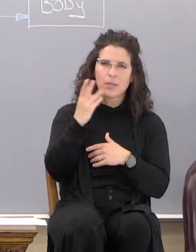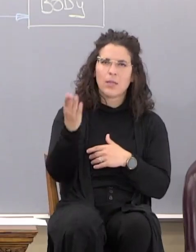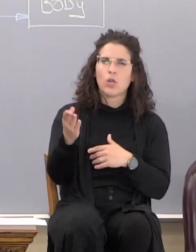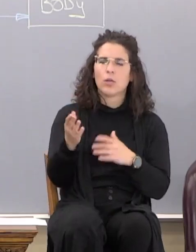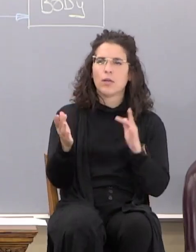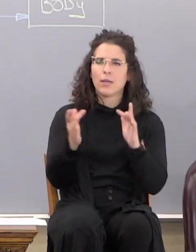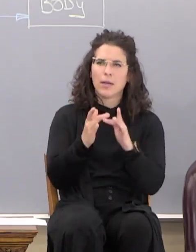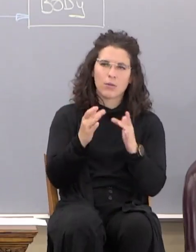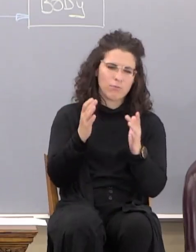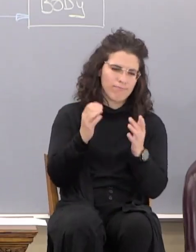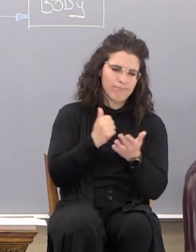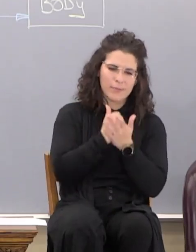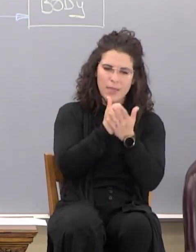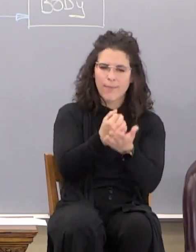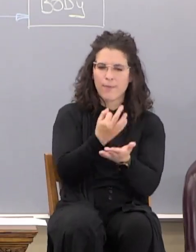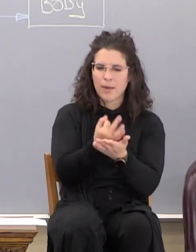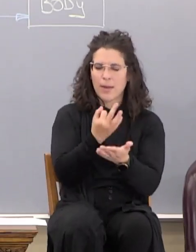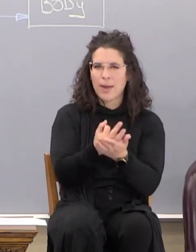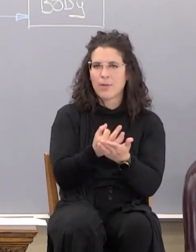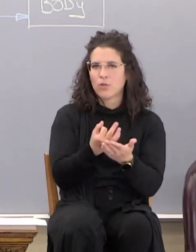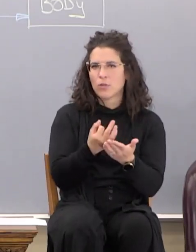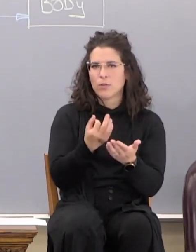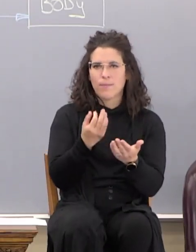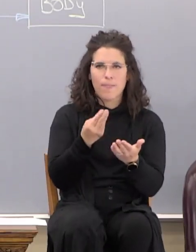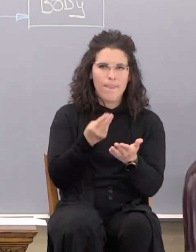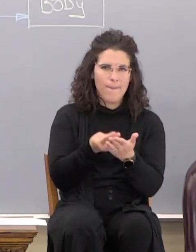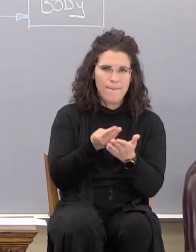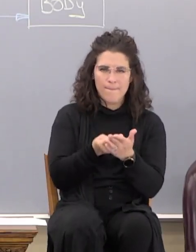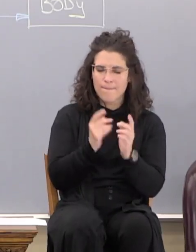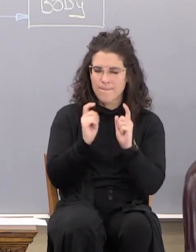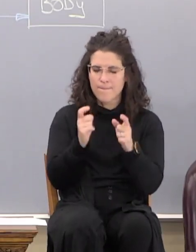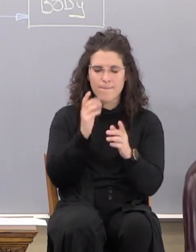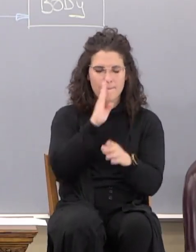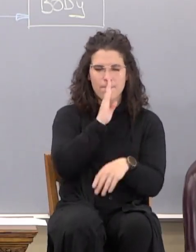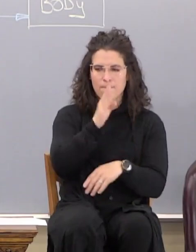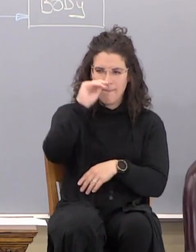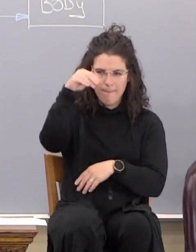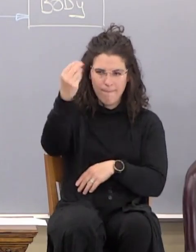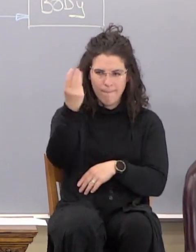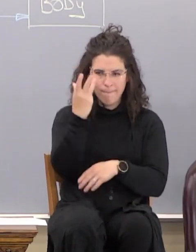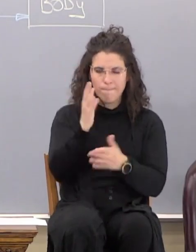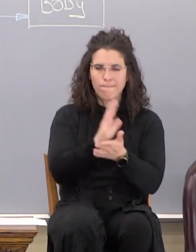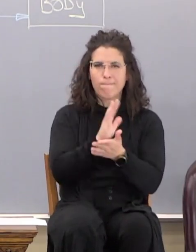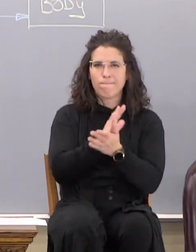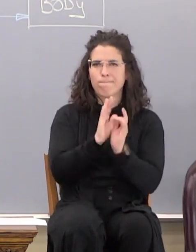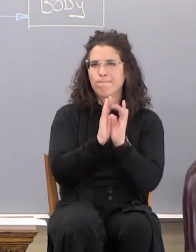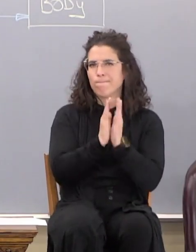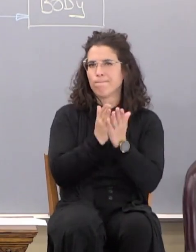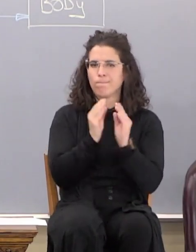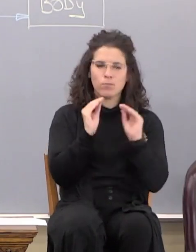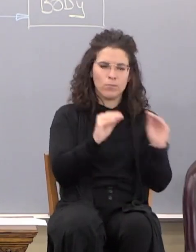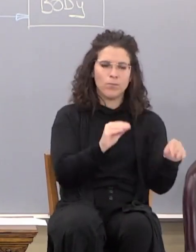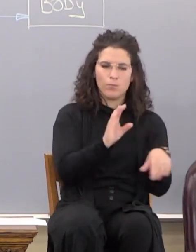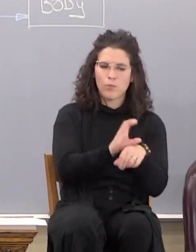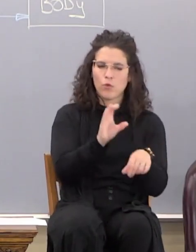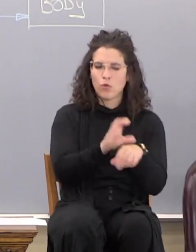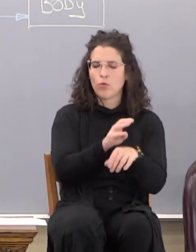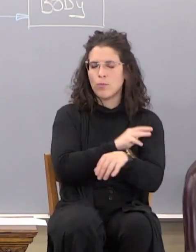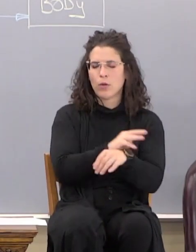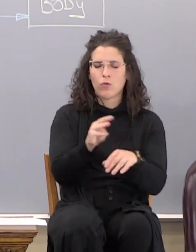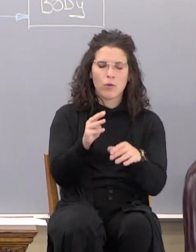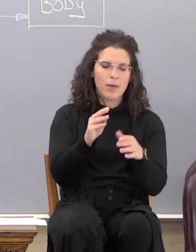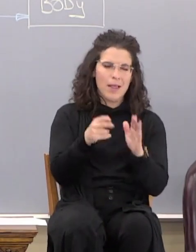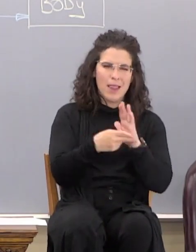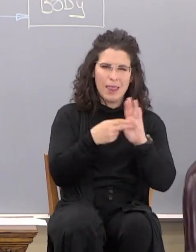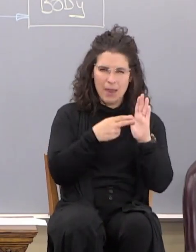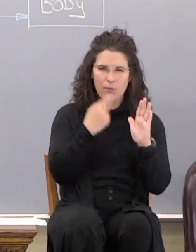expenses, you can either give it directly to Grace School of the Bible or put it in the church ministry and just designate it for that. But be